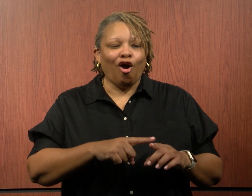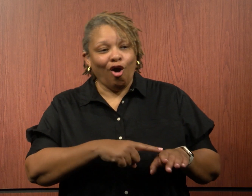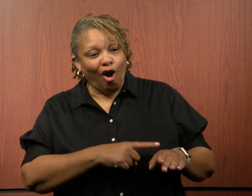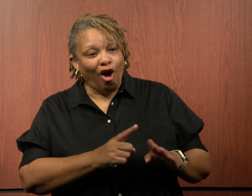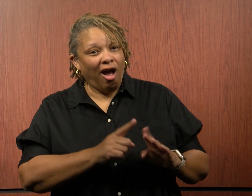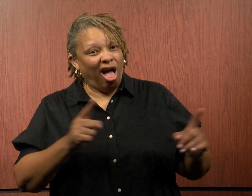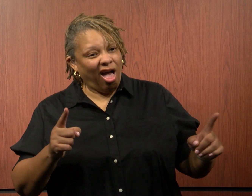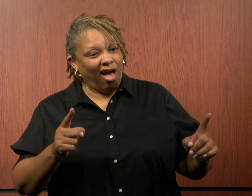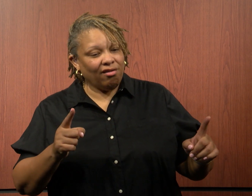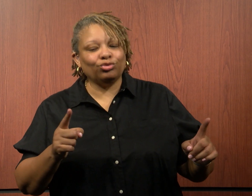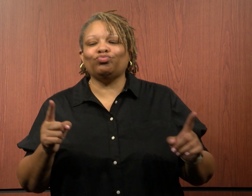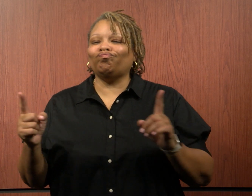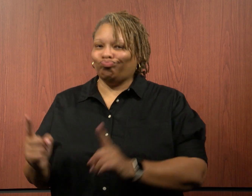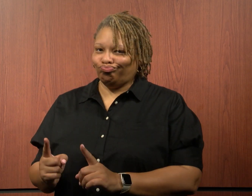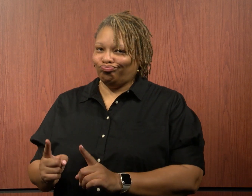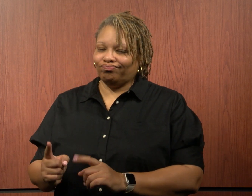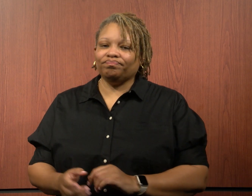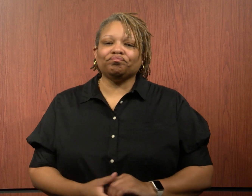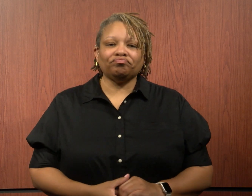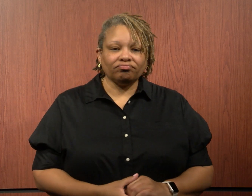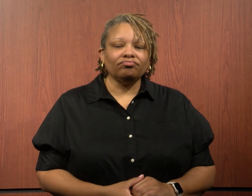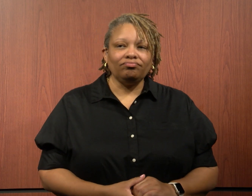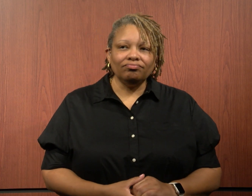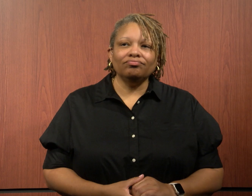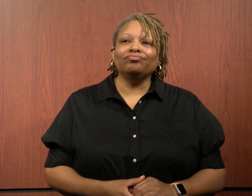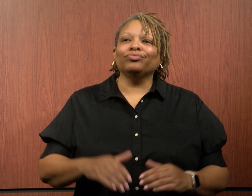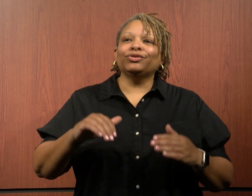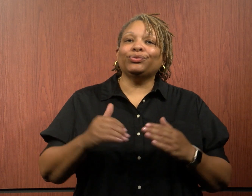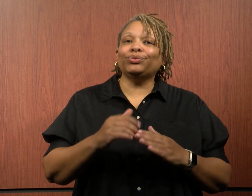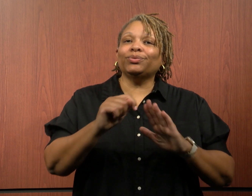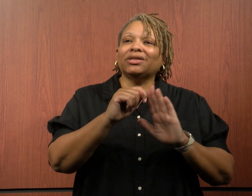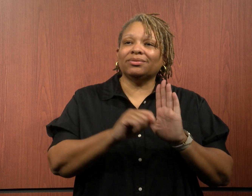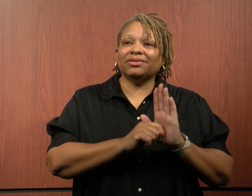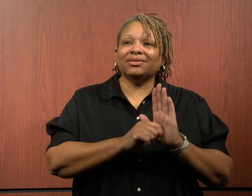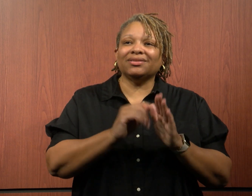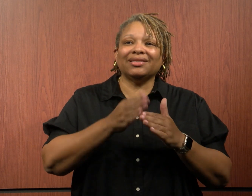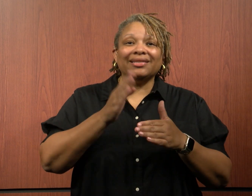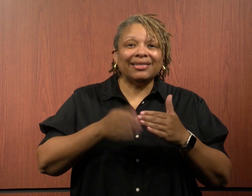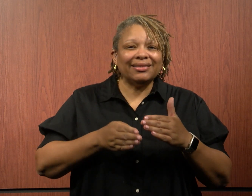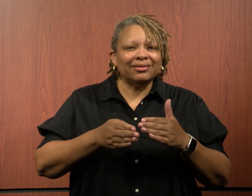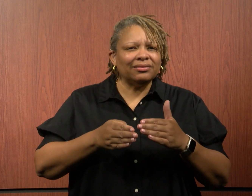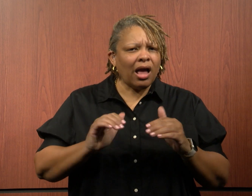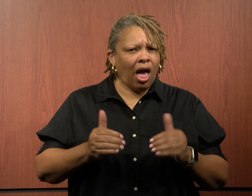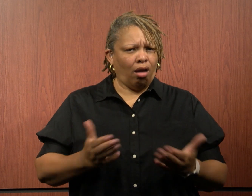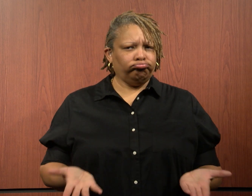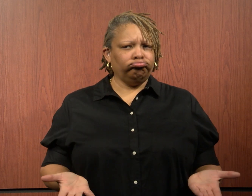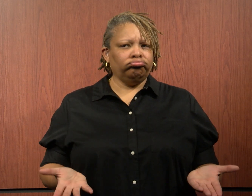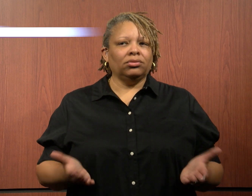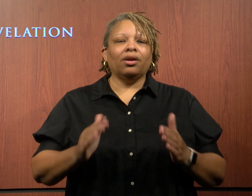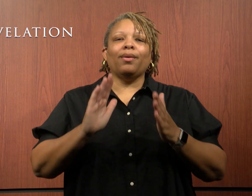and John's letters together. The New Testament appropriately concludes with the book